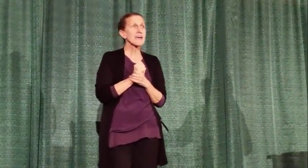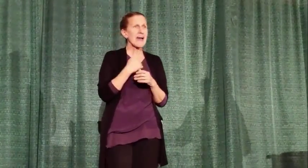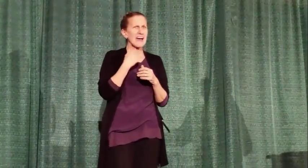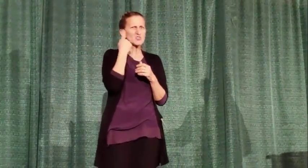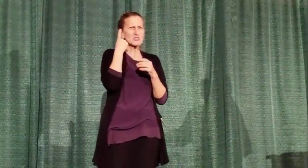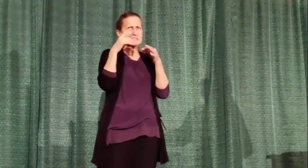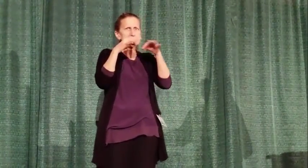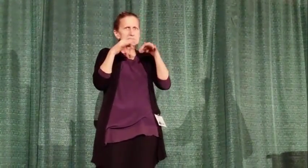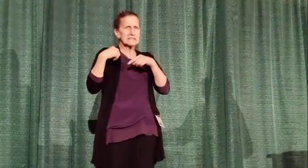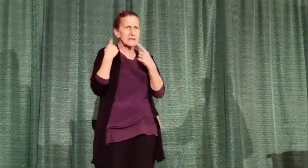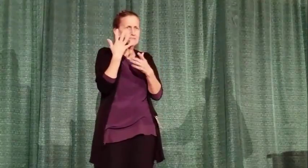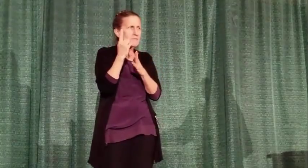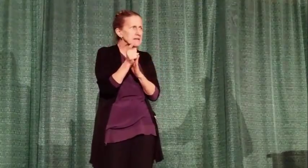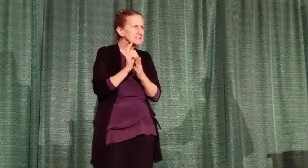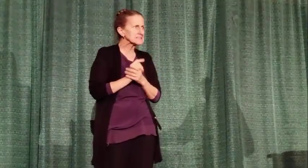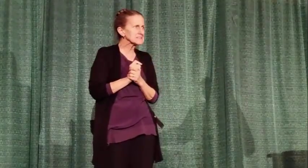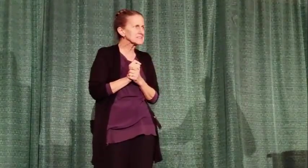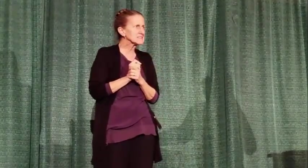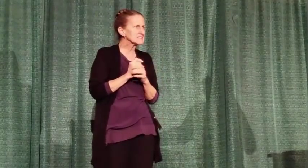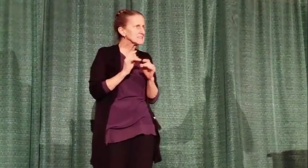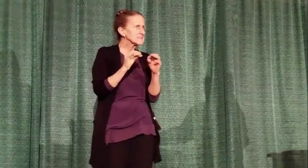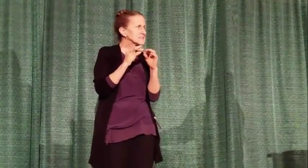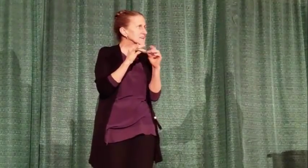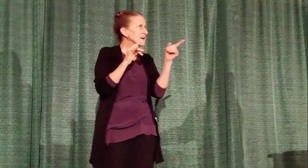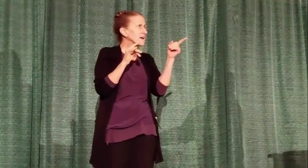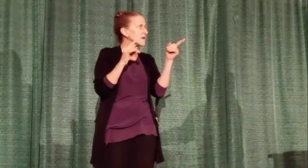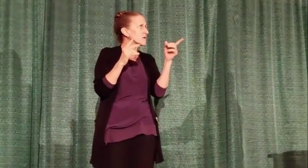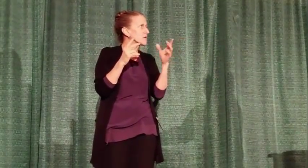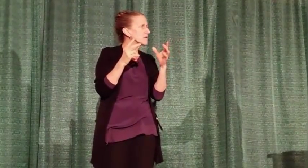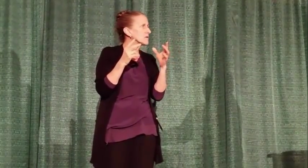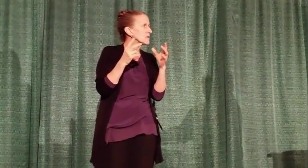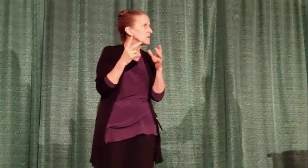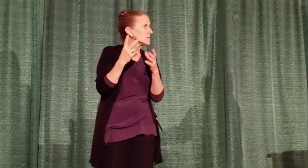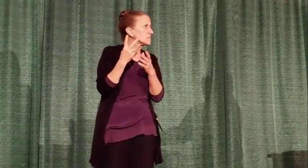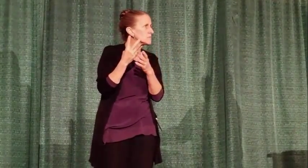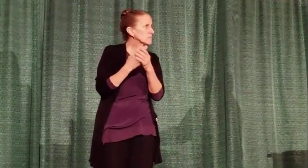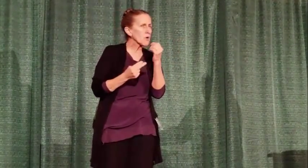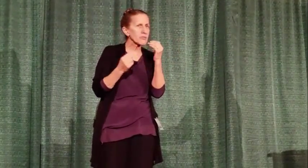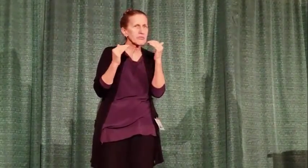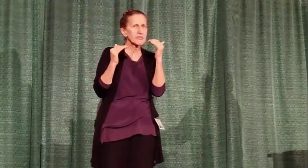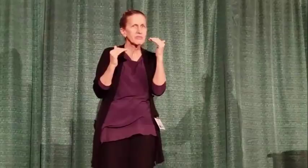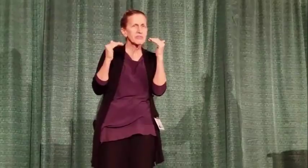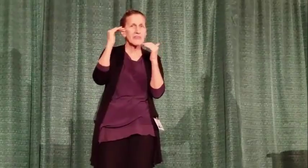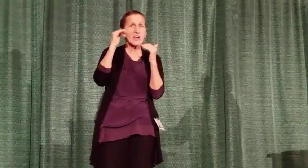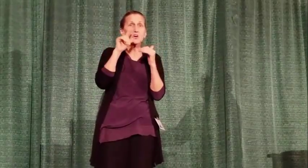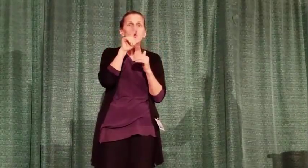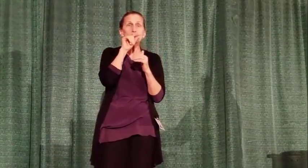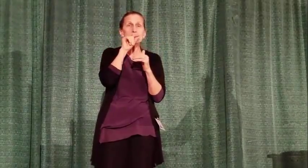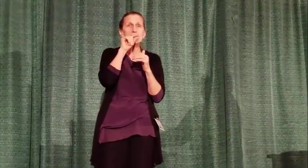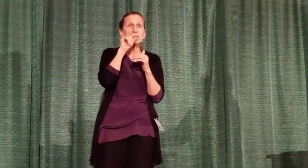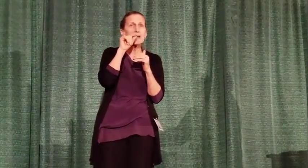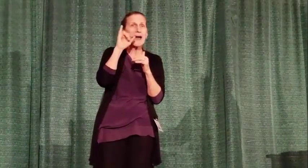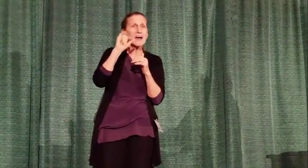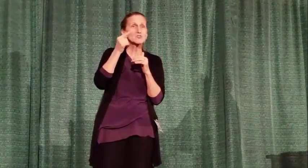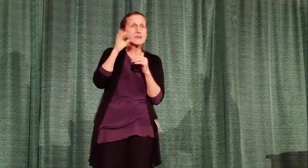you in the last 5 minutes. They're both hormonally unfavorable, right? Because the chicken raises the